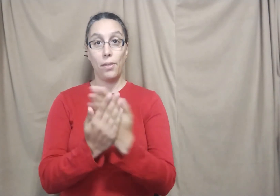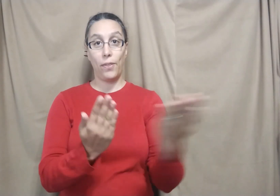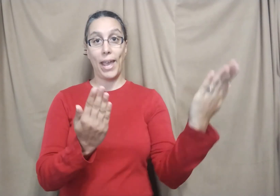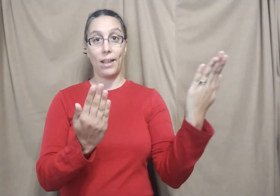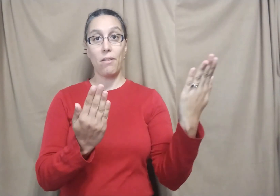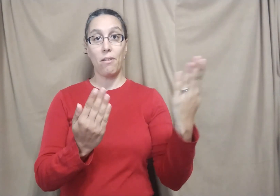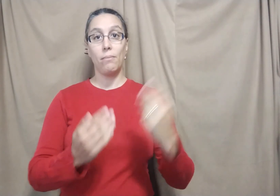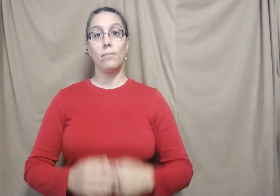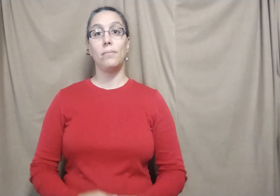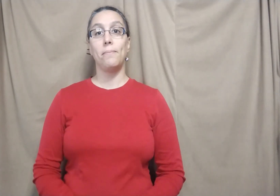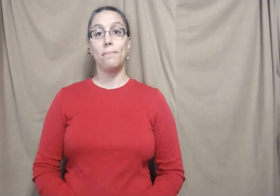things,